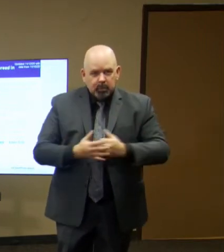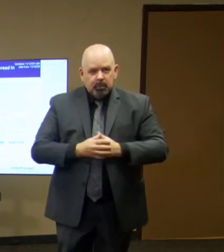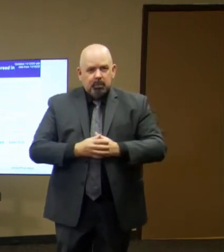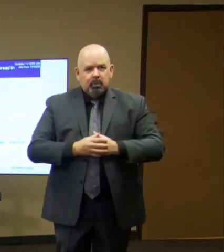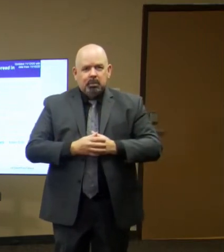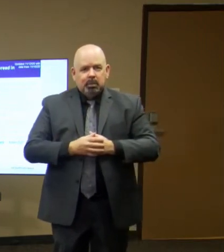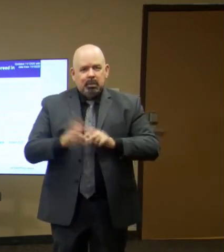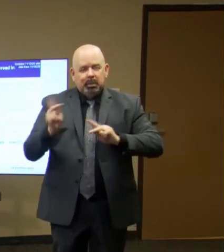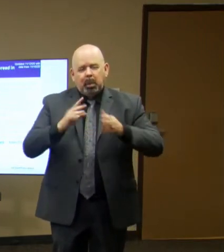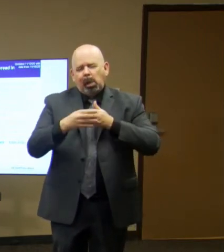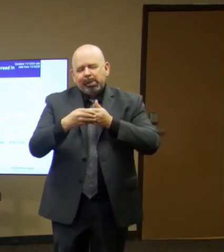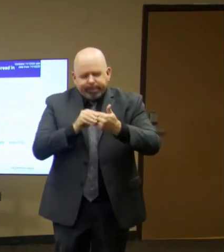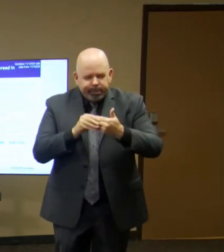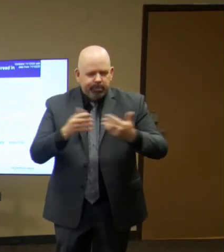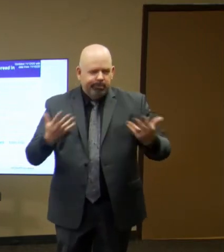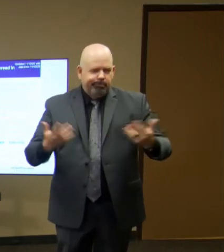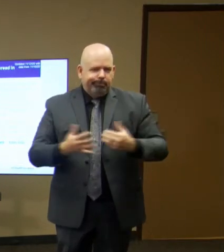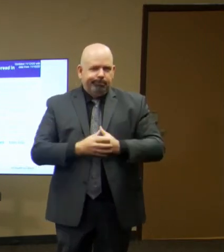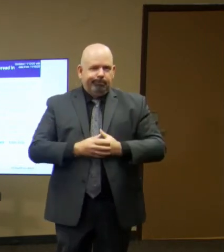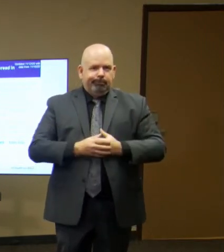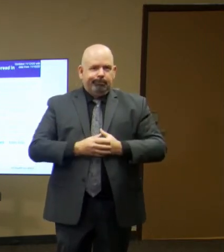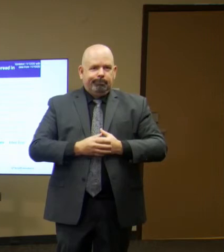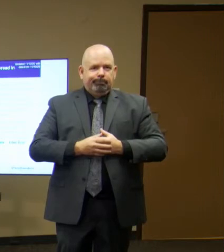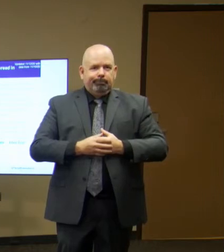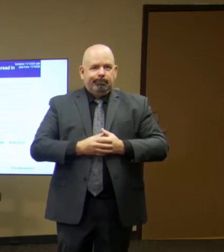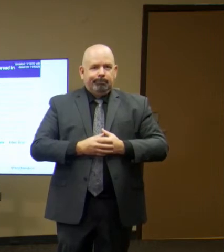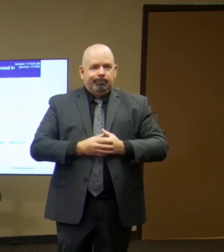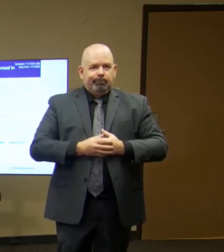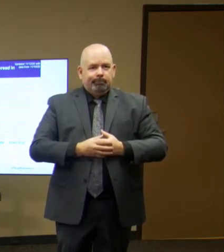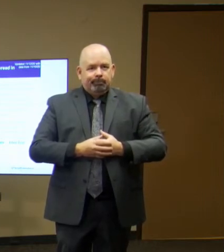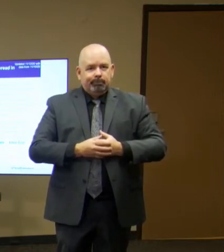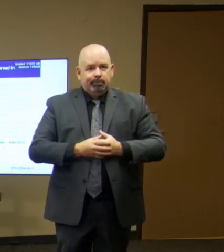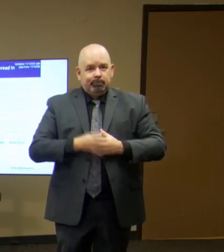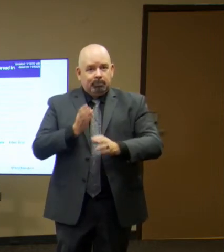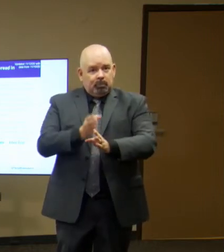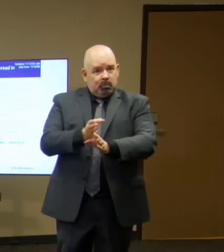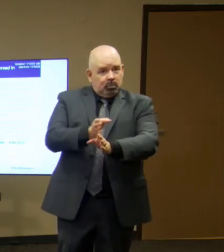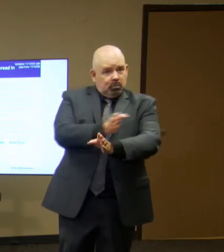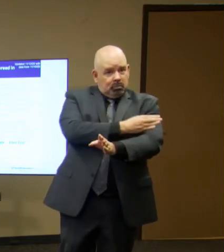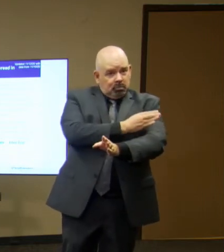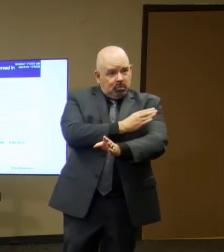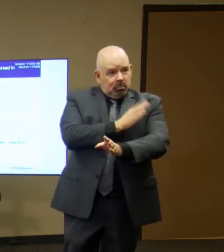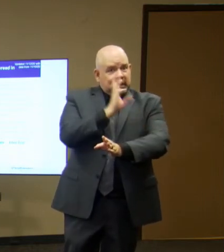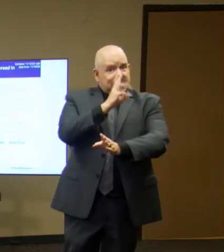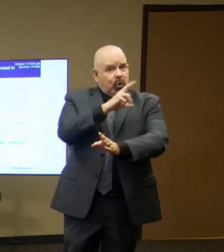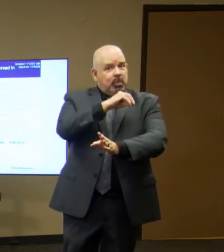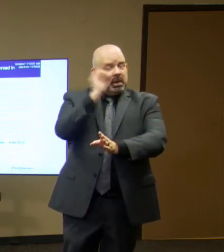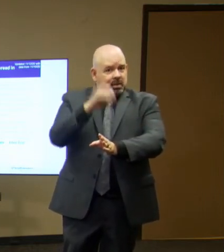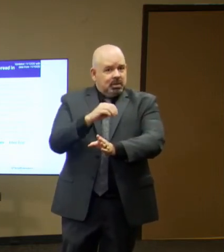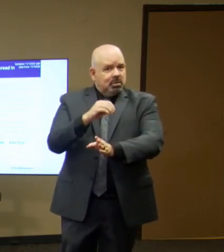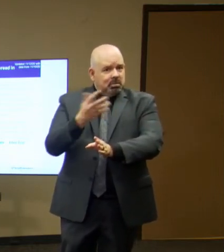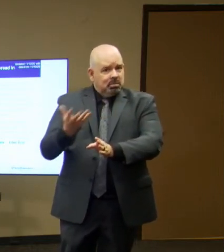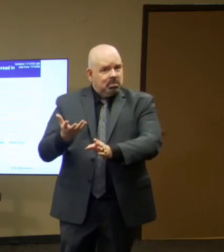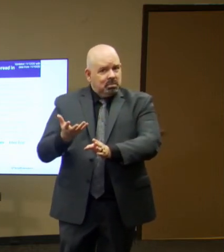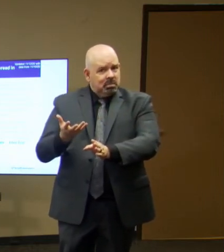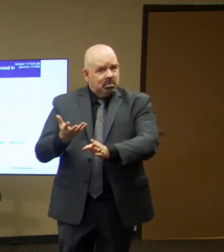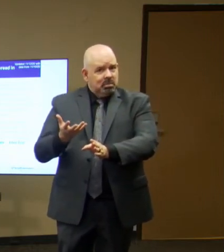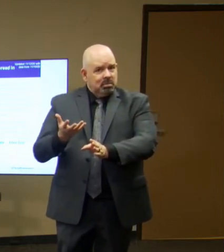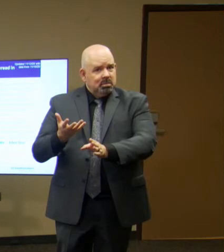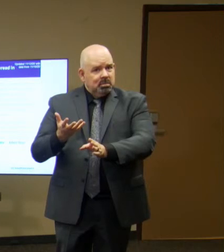last time they looked at these models, we were at 63%. The difference in 63%